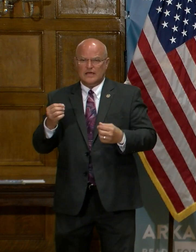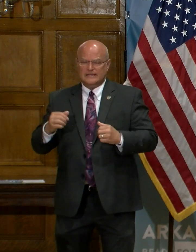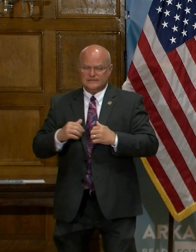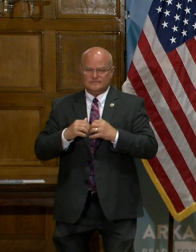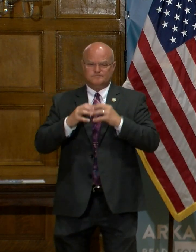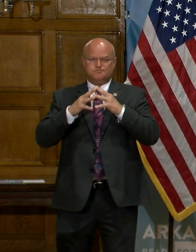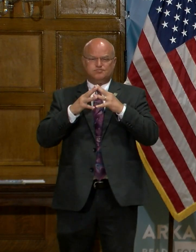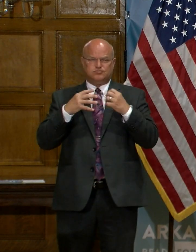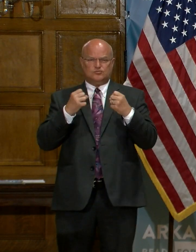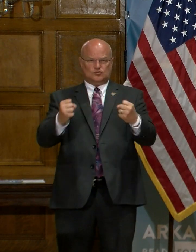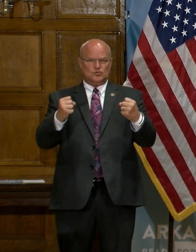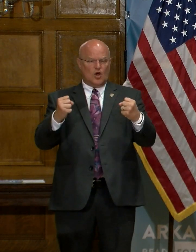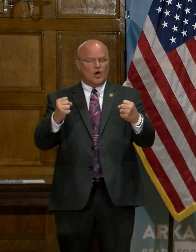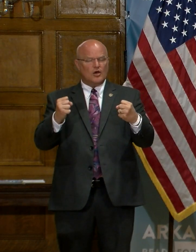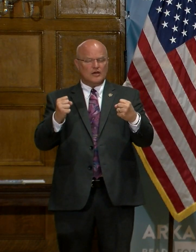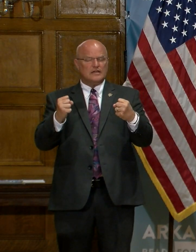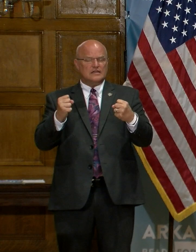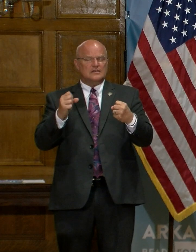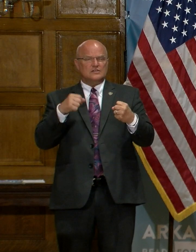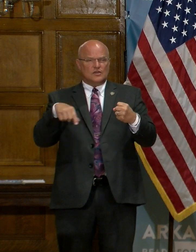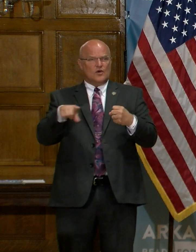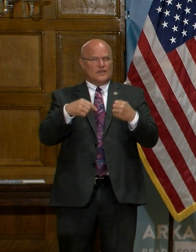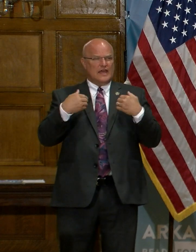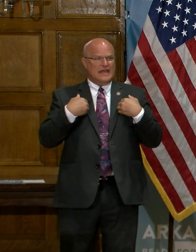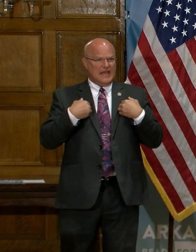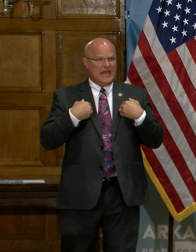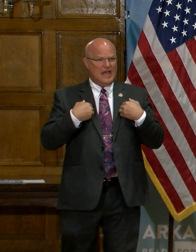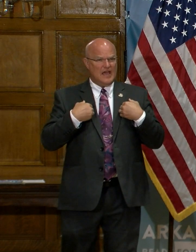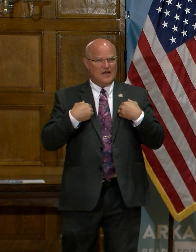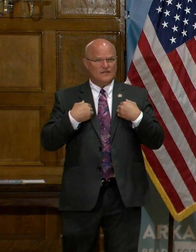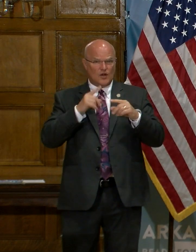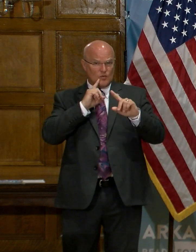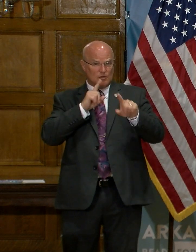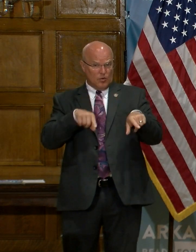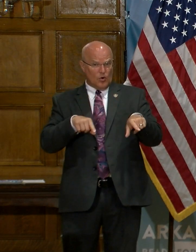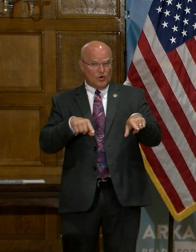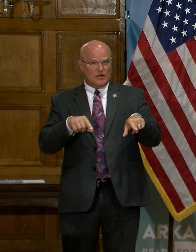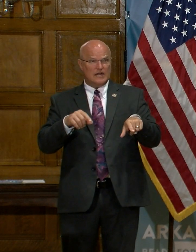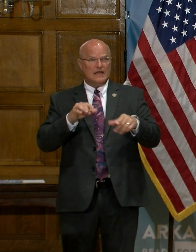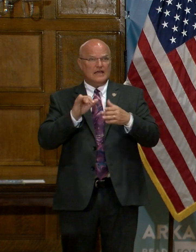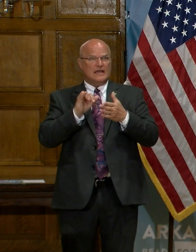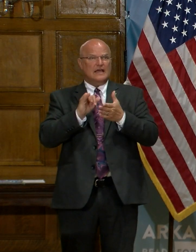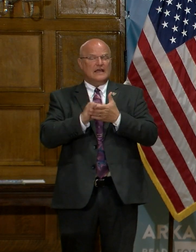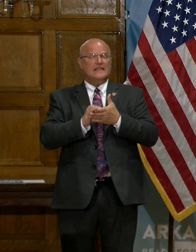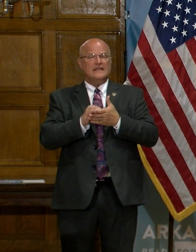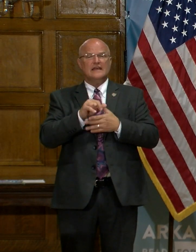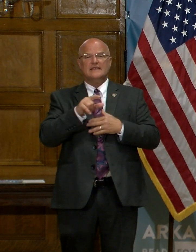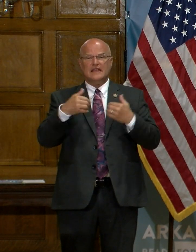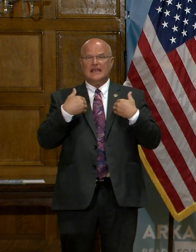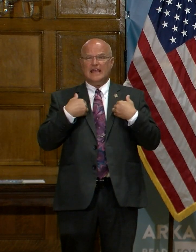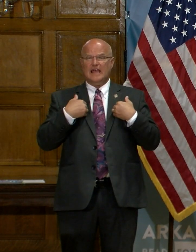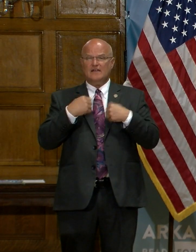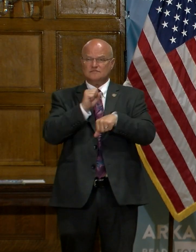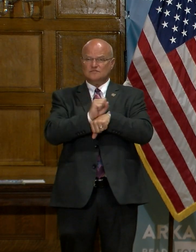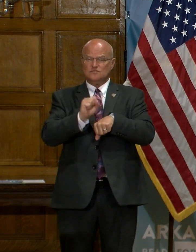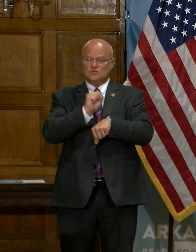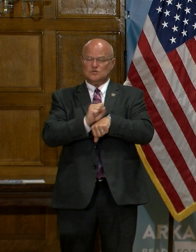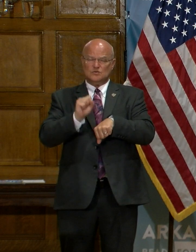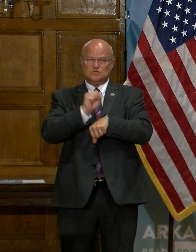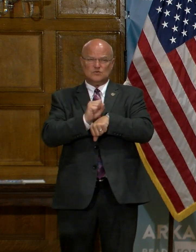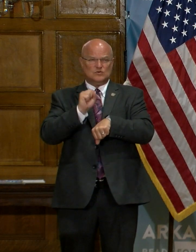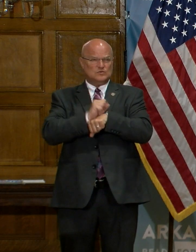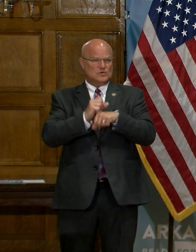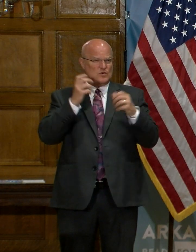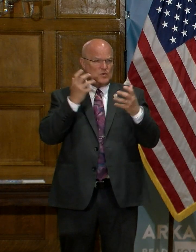ever before. And they have a preliminary report that they have worked hard on,